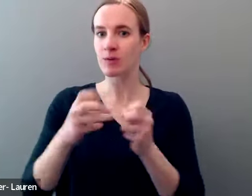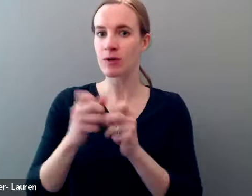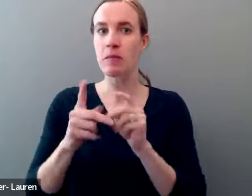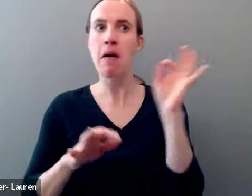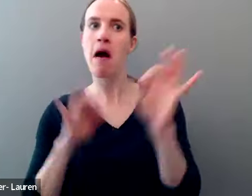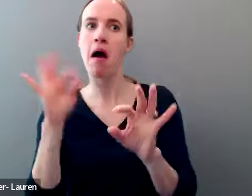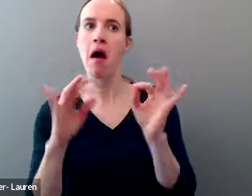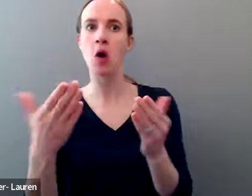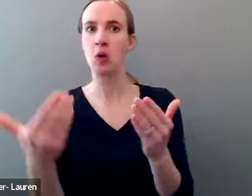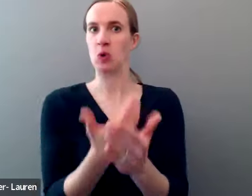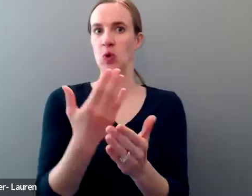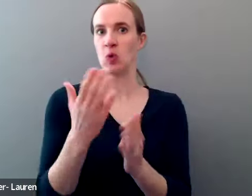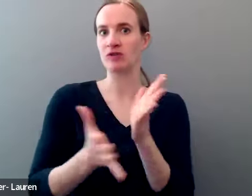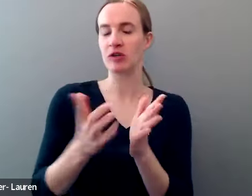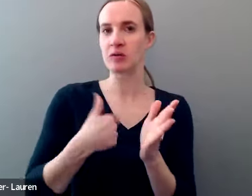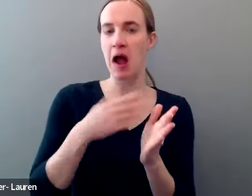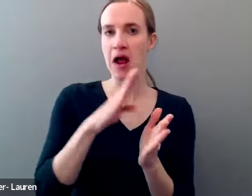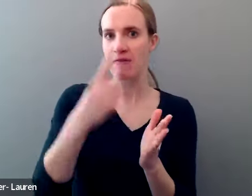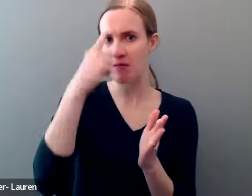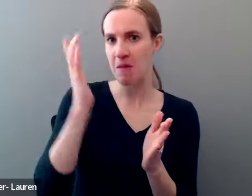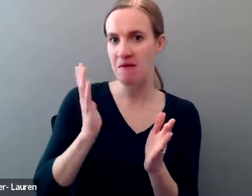like everybody does it differently, but